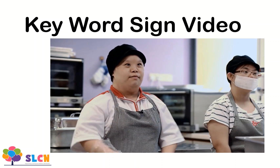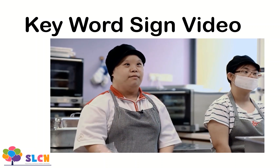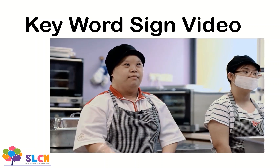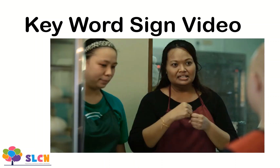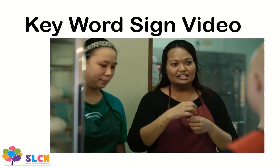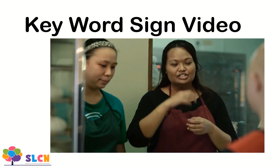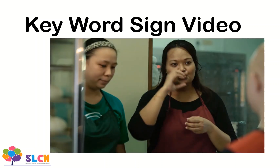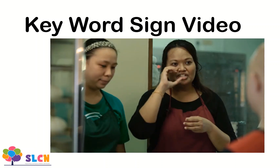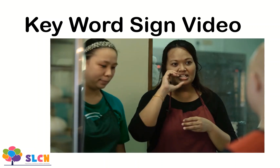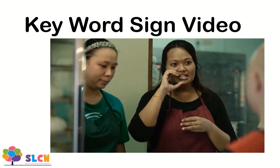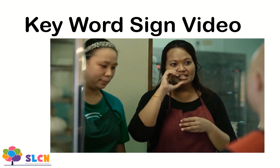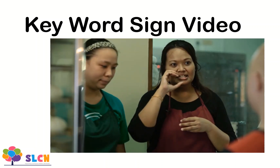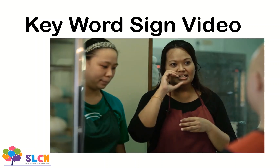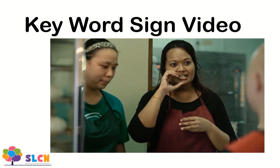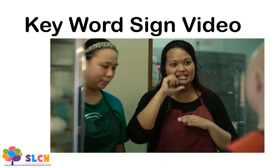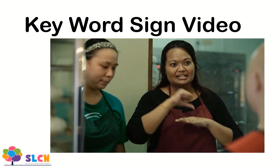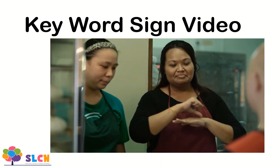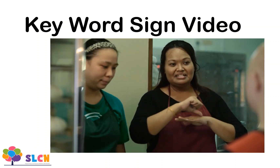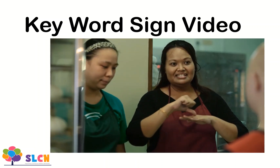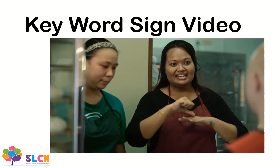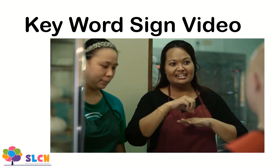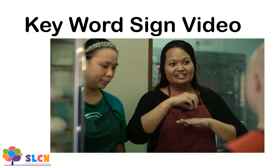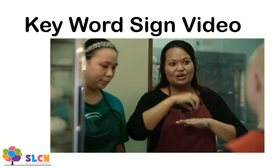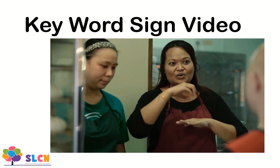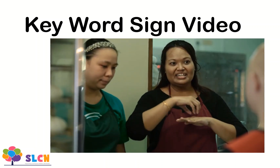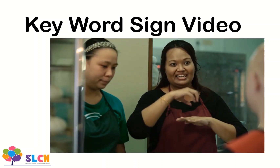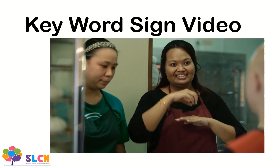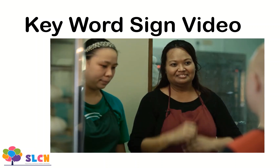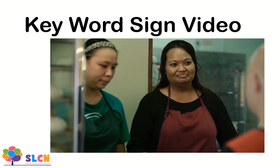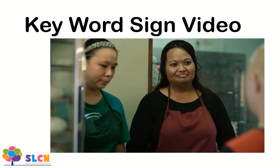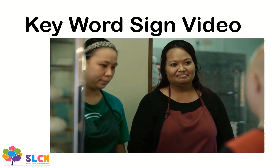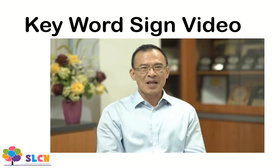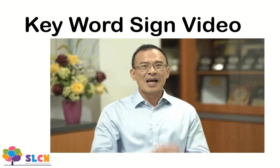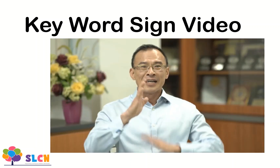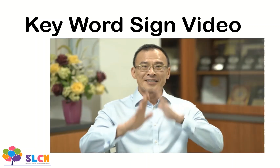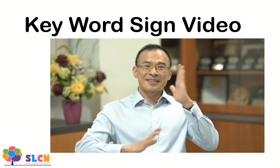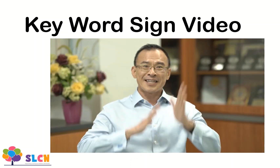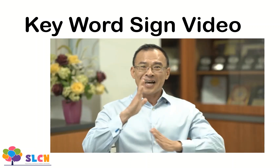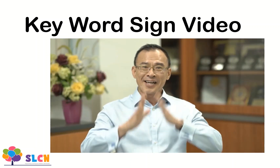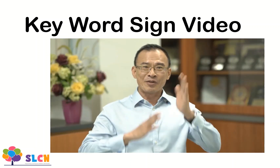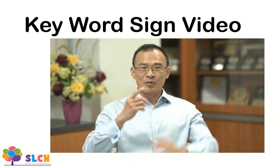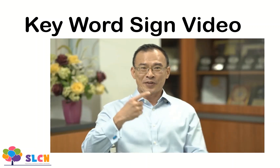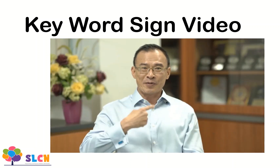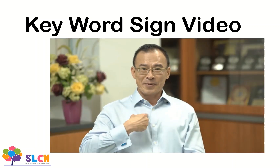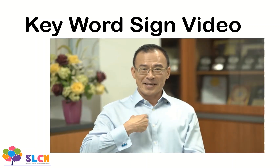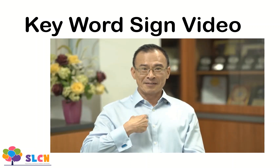sign. So, come and join in the signing with us here at Minds. Sign with me.